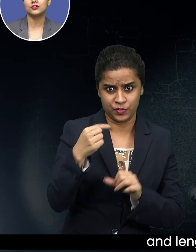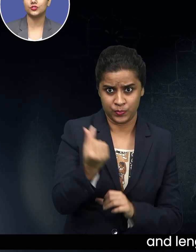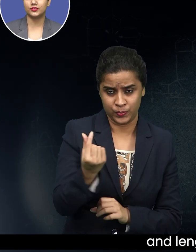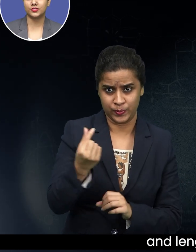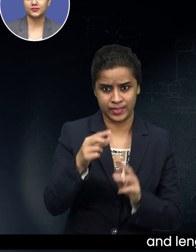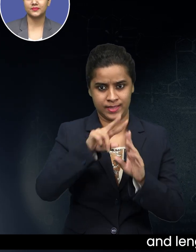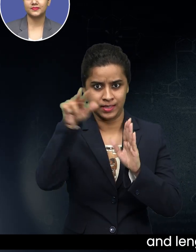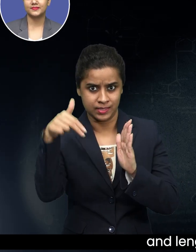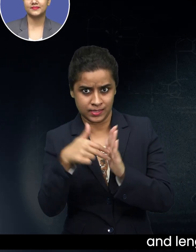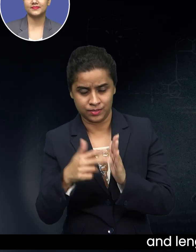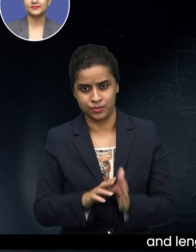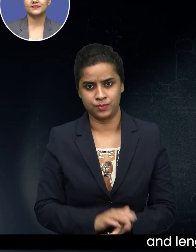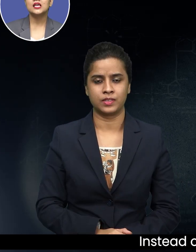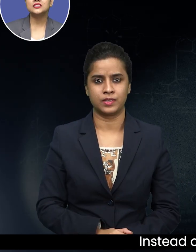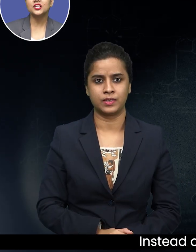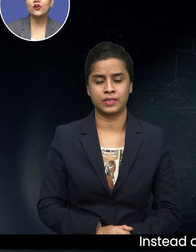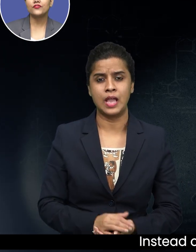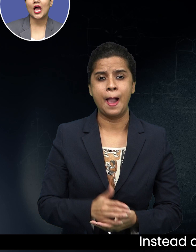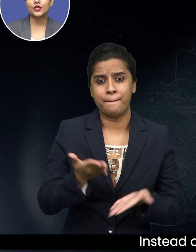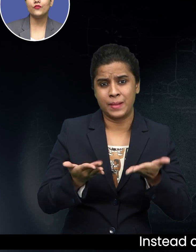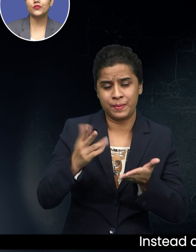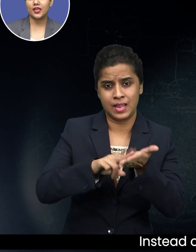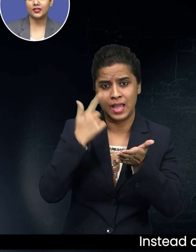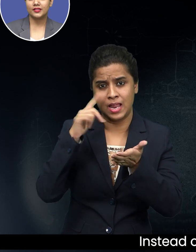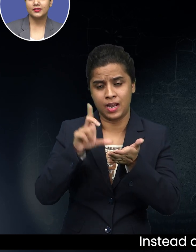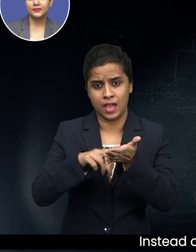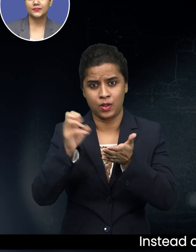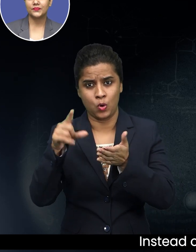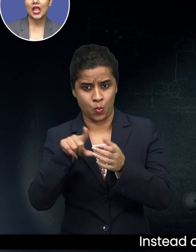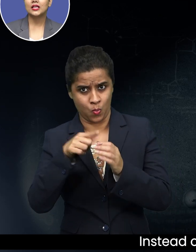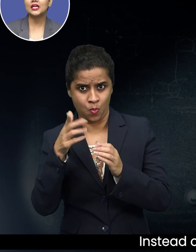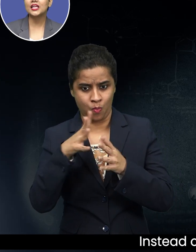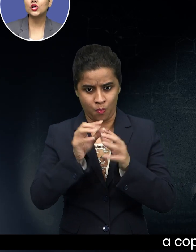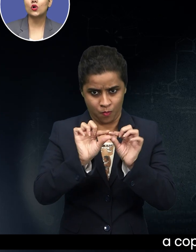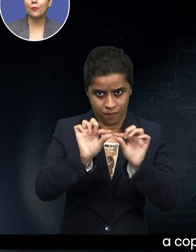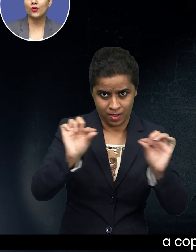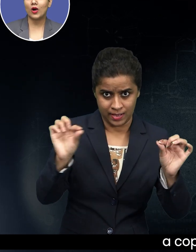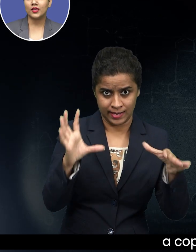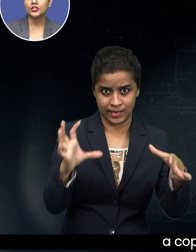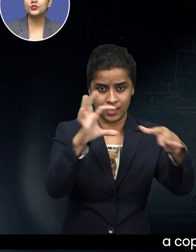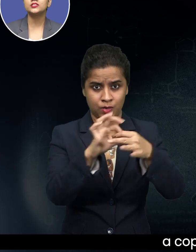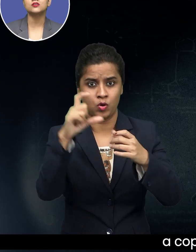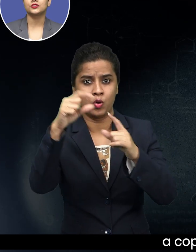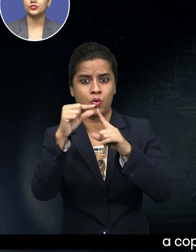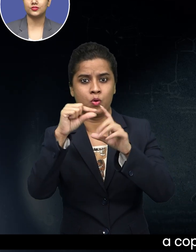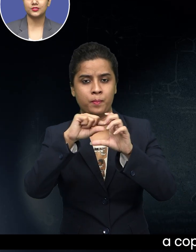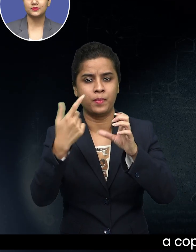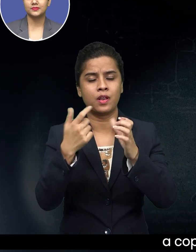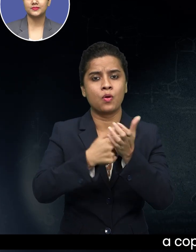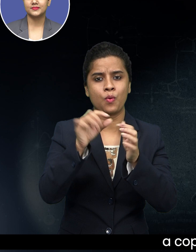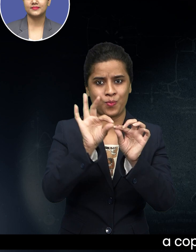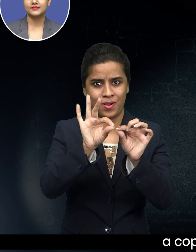the circuit. Instead of nichrome wire, connect a copper wire to the